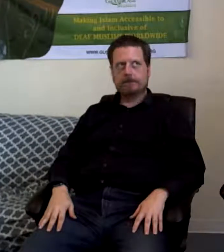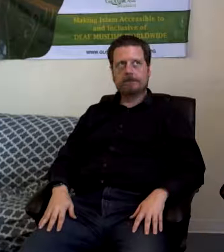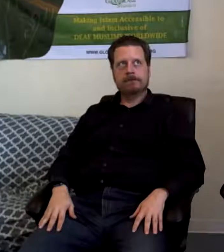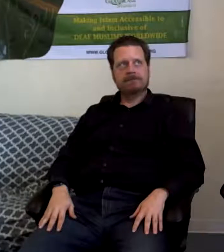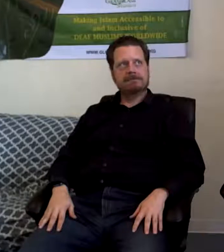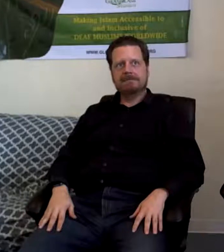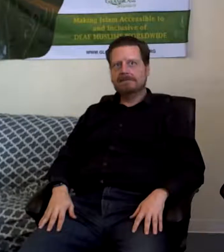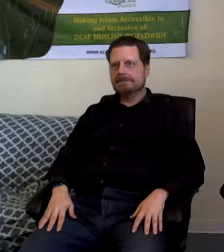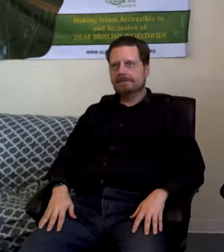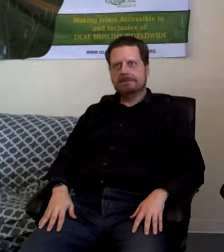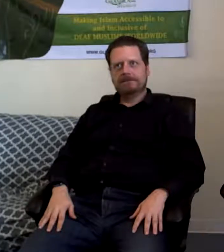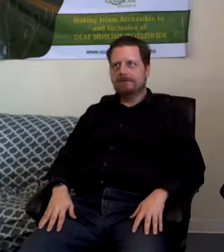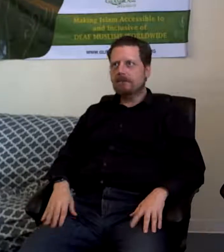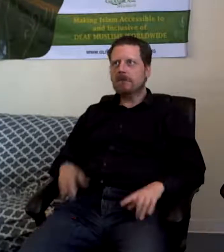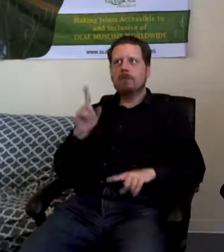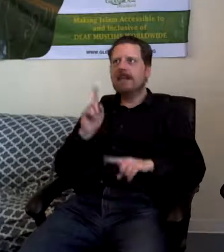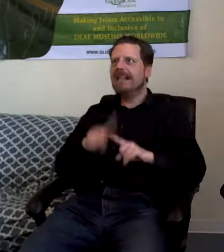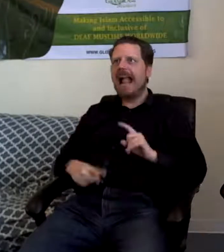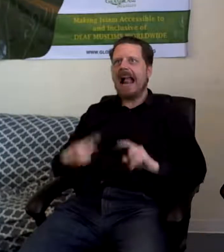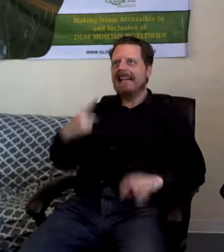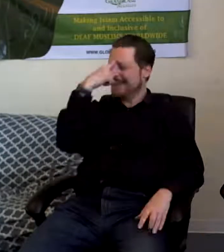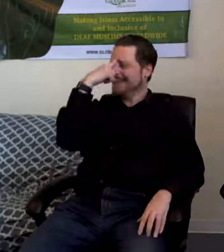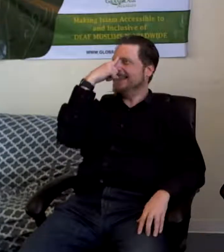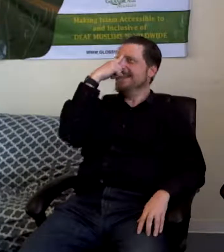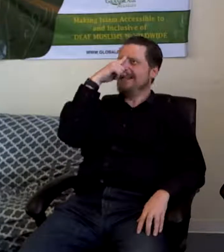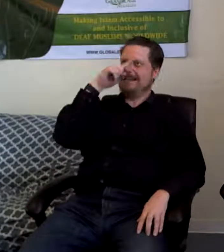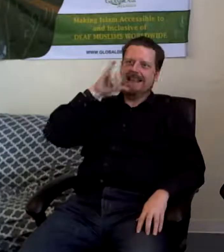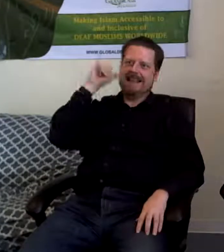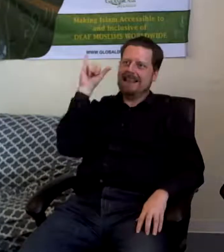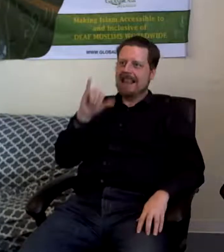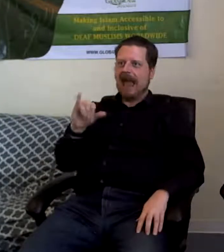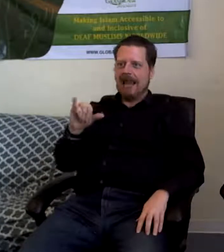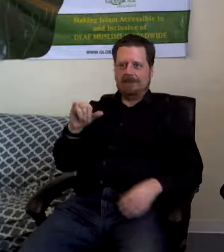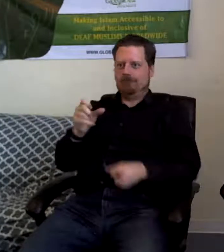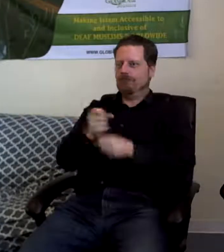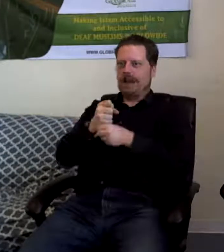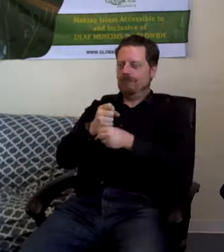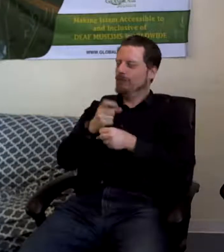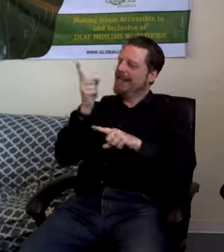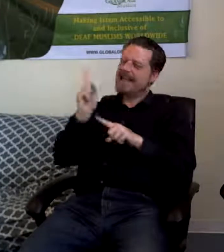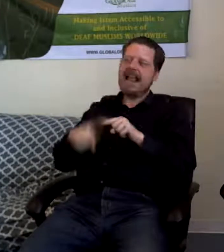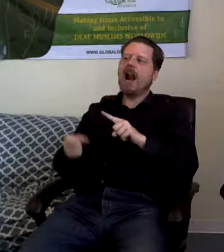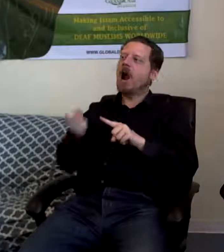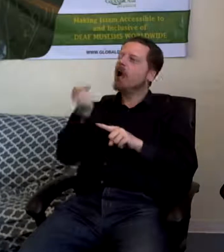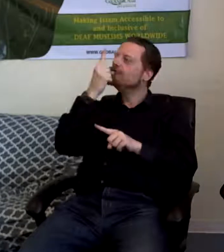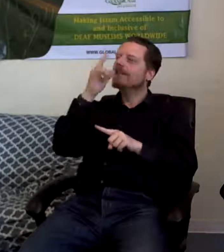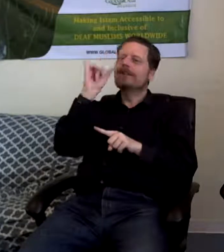We could never wrap our head around this creation.